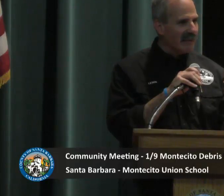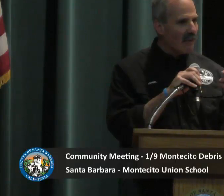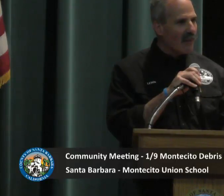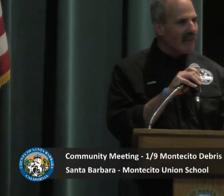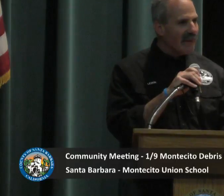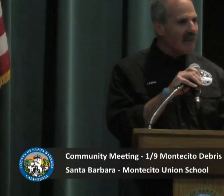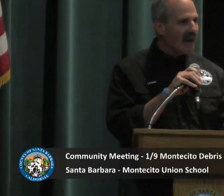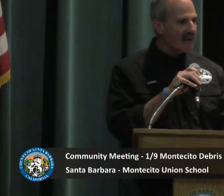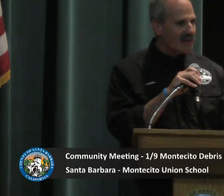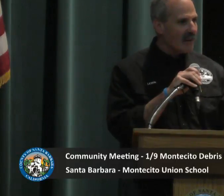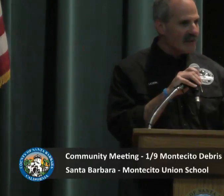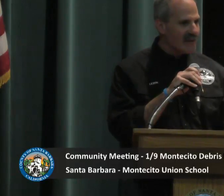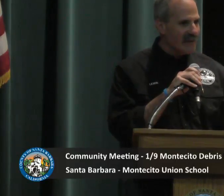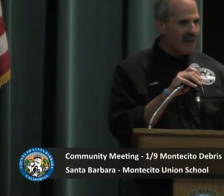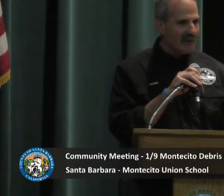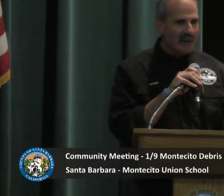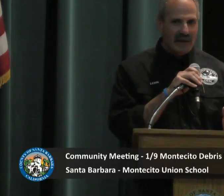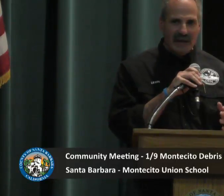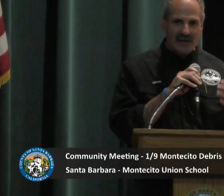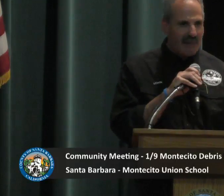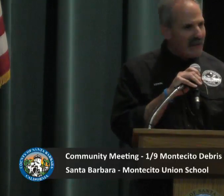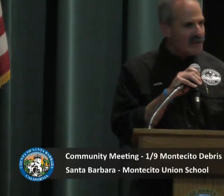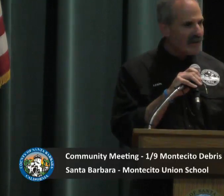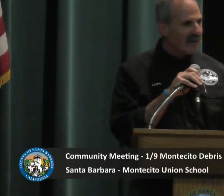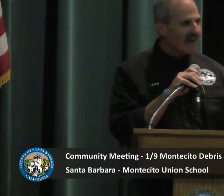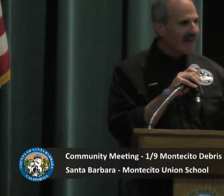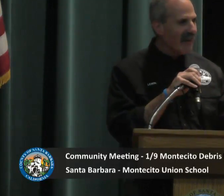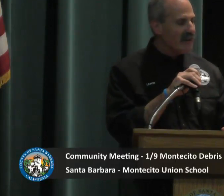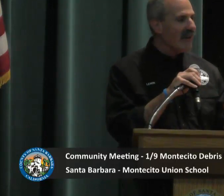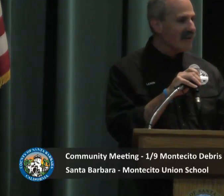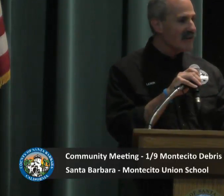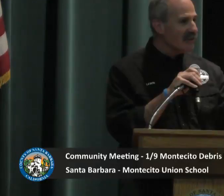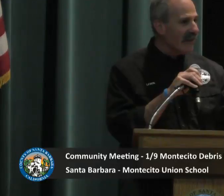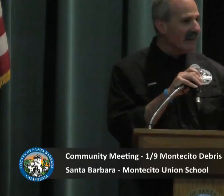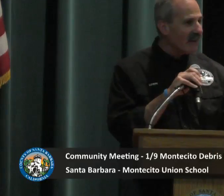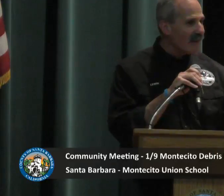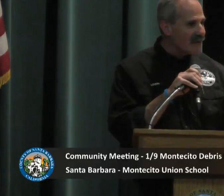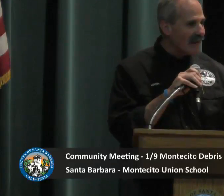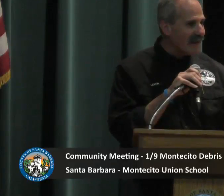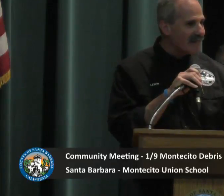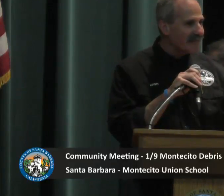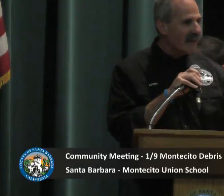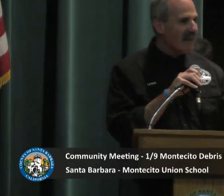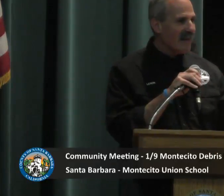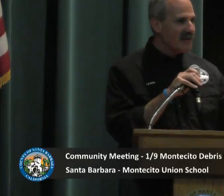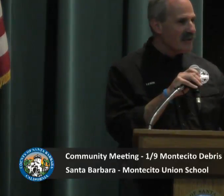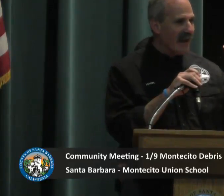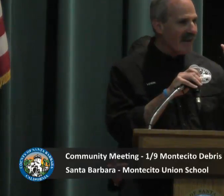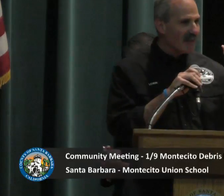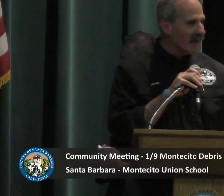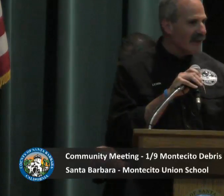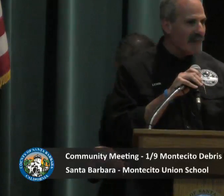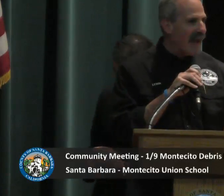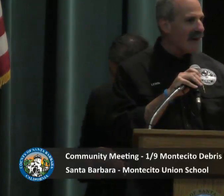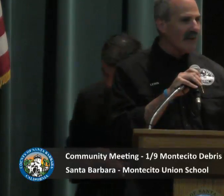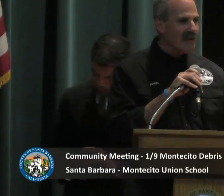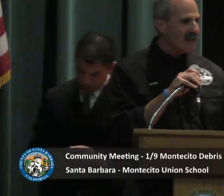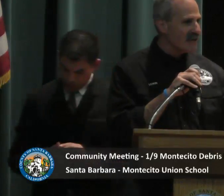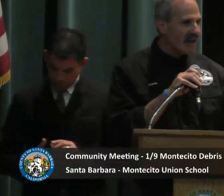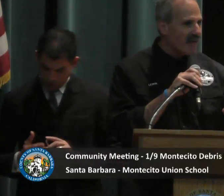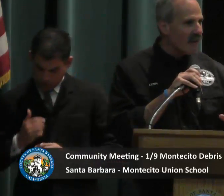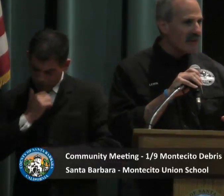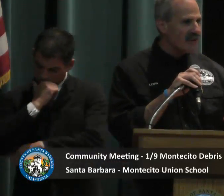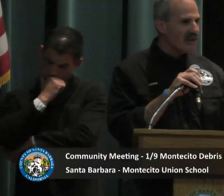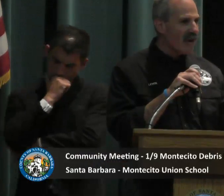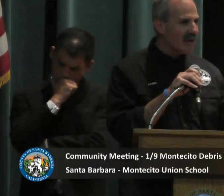answer is that the one thing we also want you to do is make sure that you have a suitcase always ready, that you have plenty of batteries,